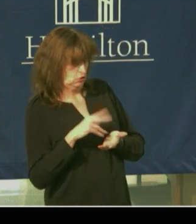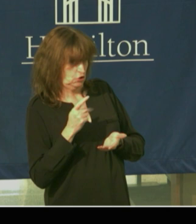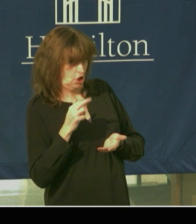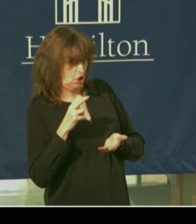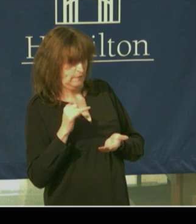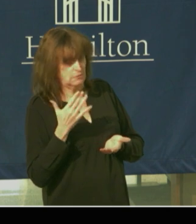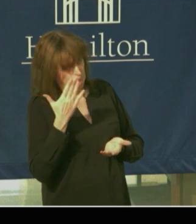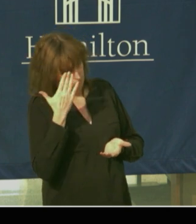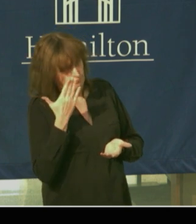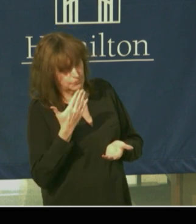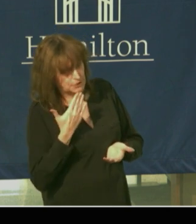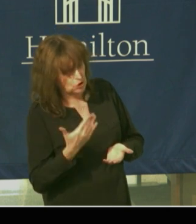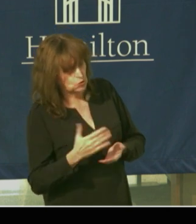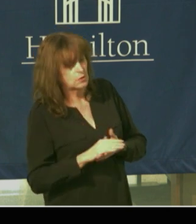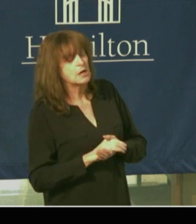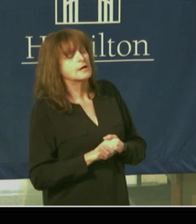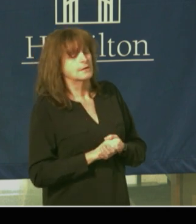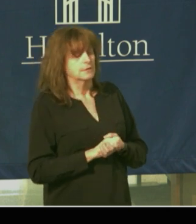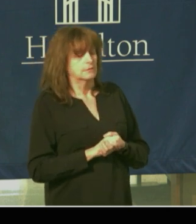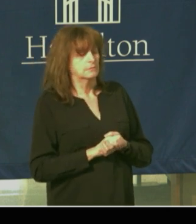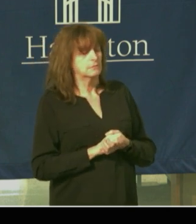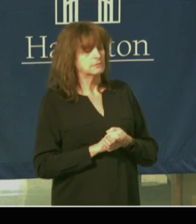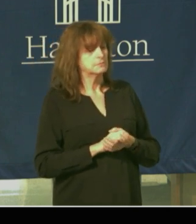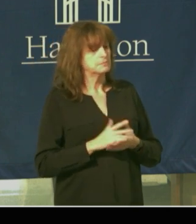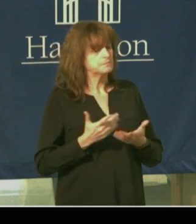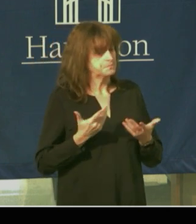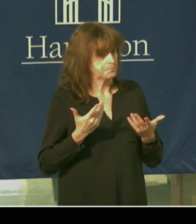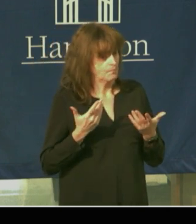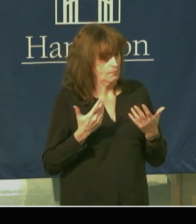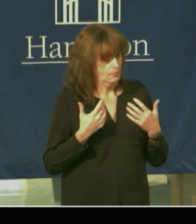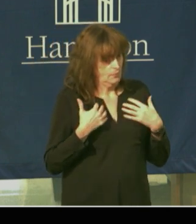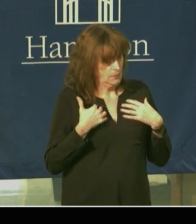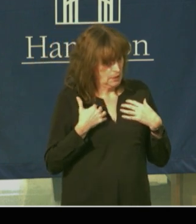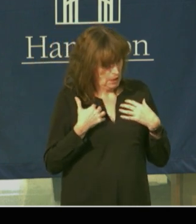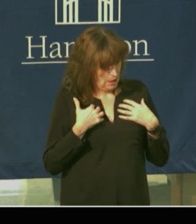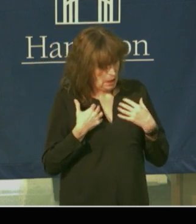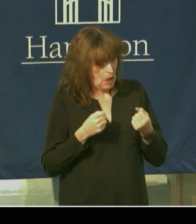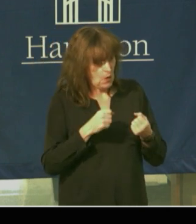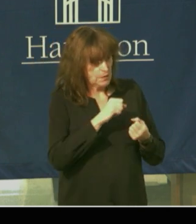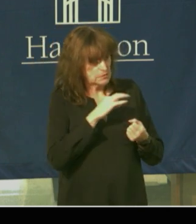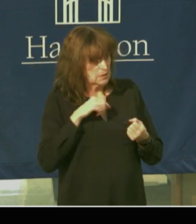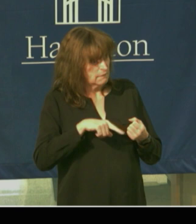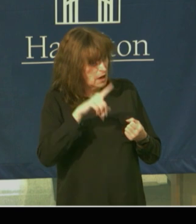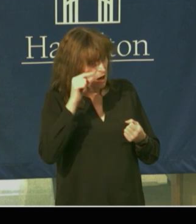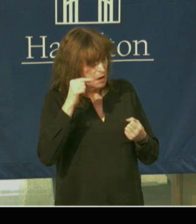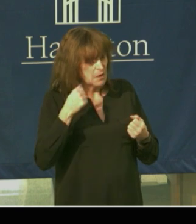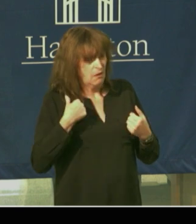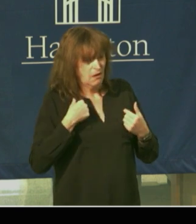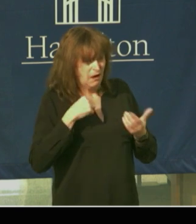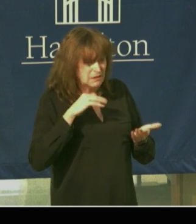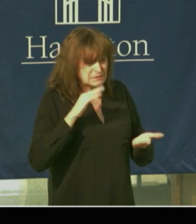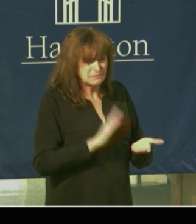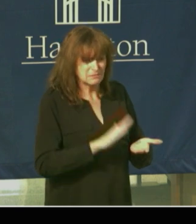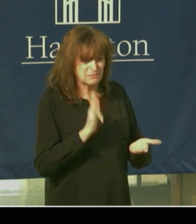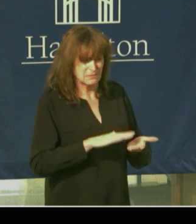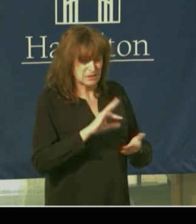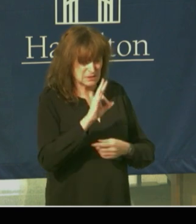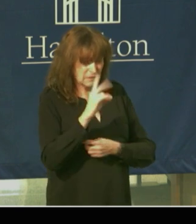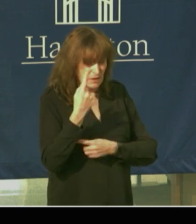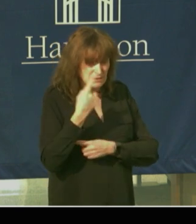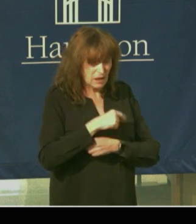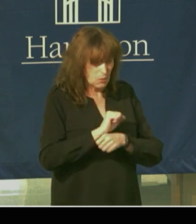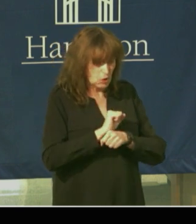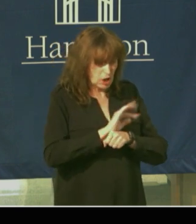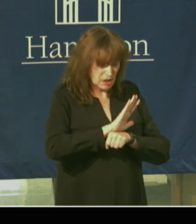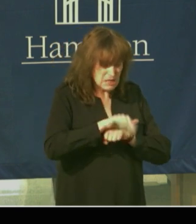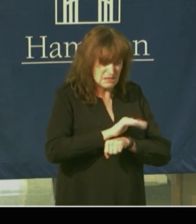public health staff in Hamilton that have been redeployed, are now working 7 days a week, well into the evening. There was one night where we